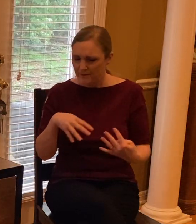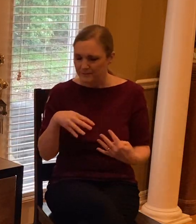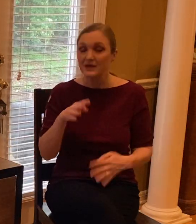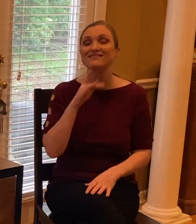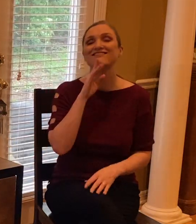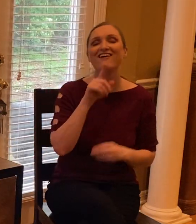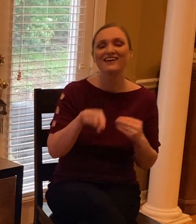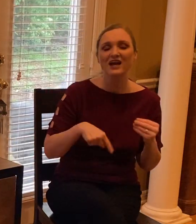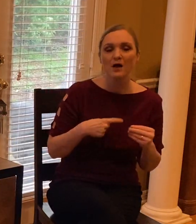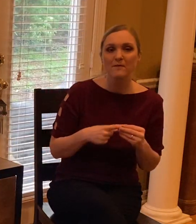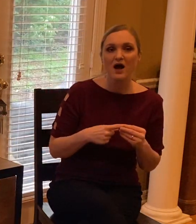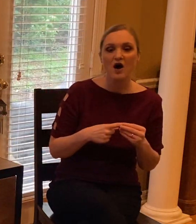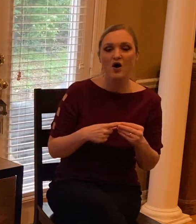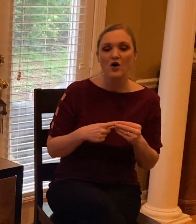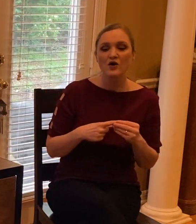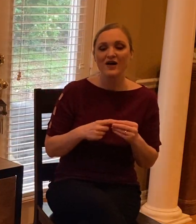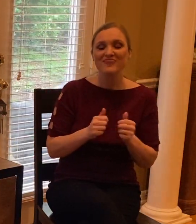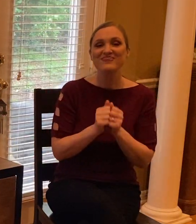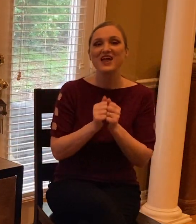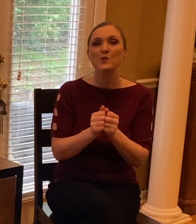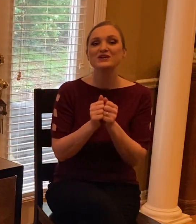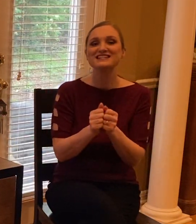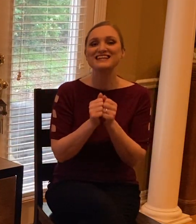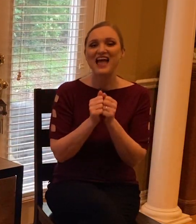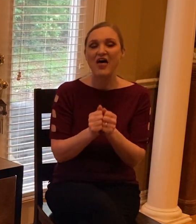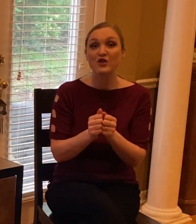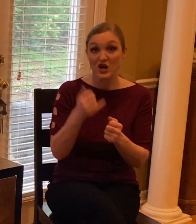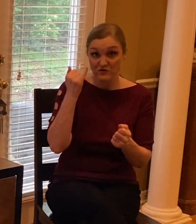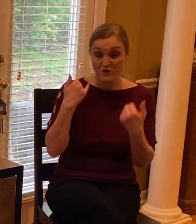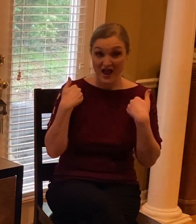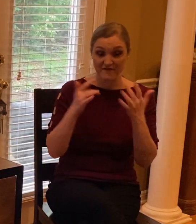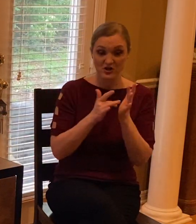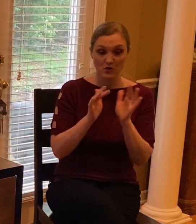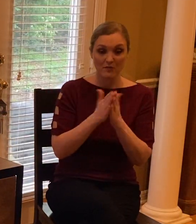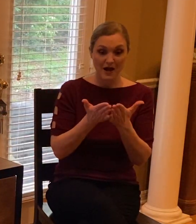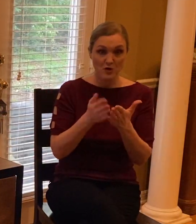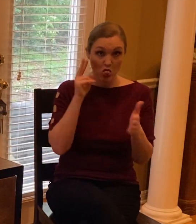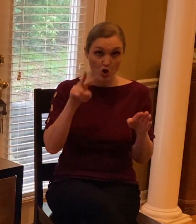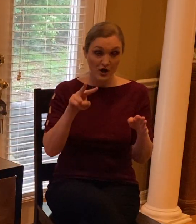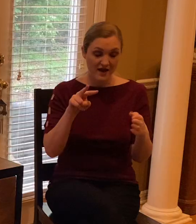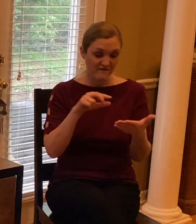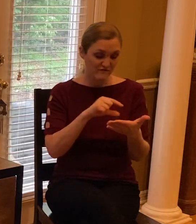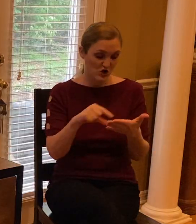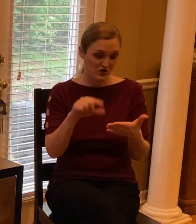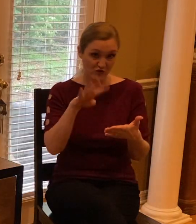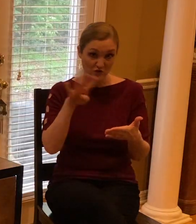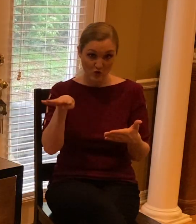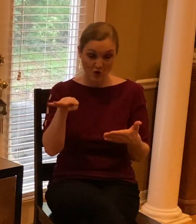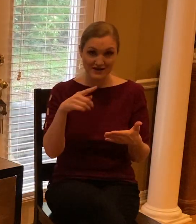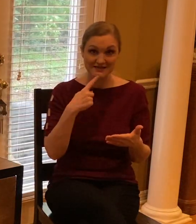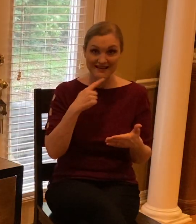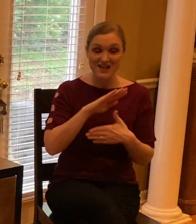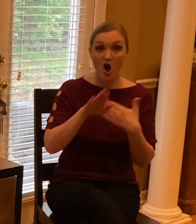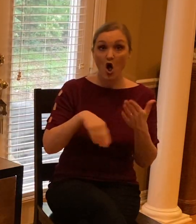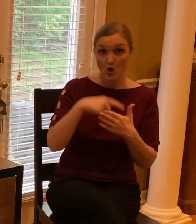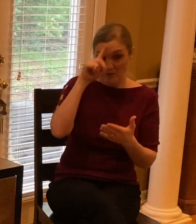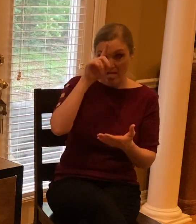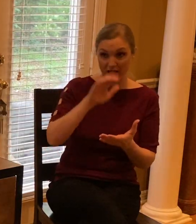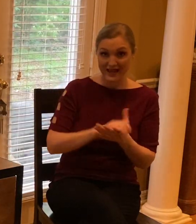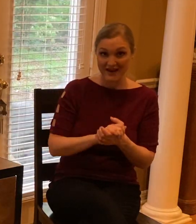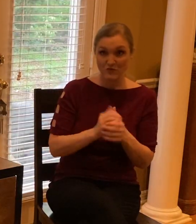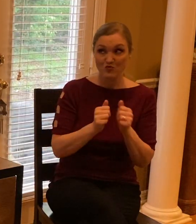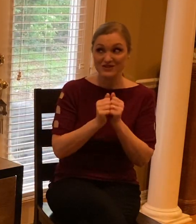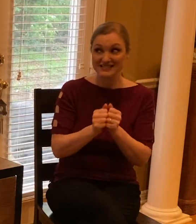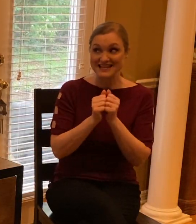he's talking about they were dedicated to being together. If you've got your Bibles open, go down to verse 44. It says, all who believed